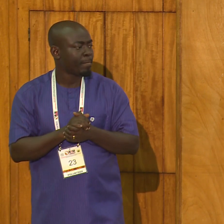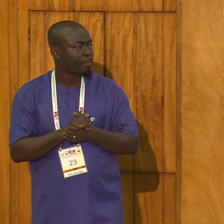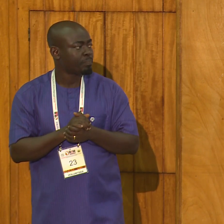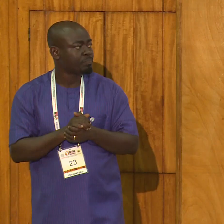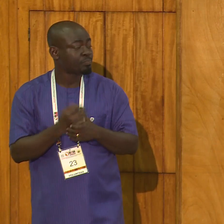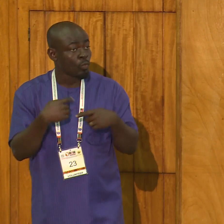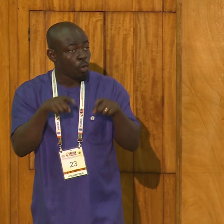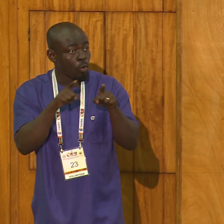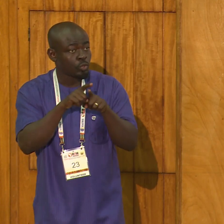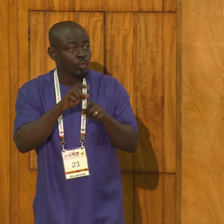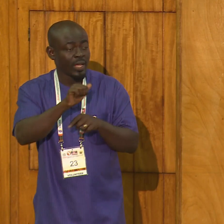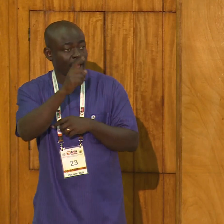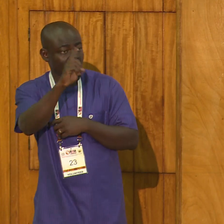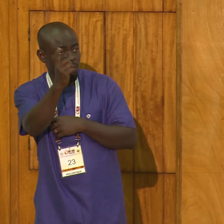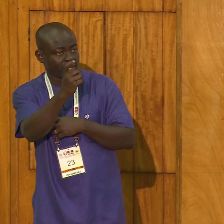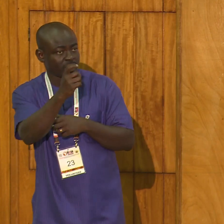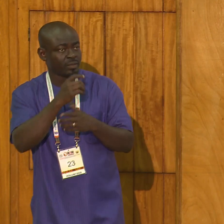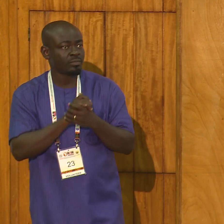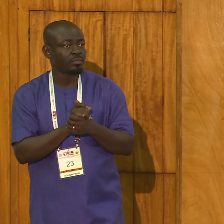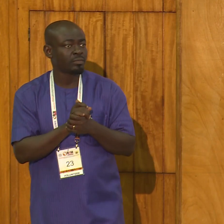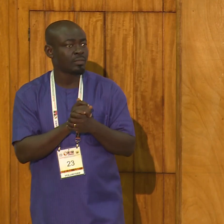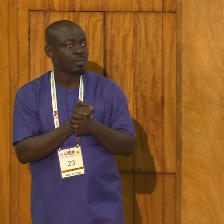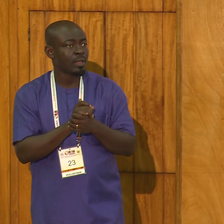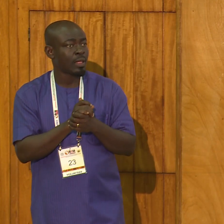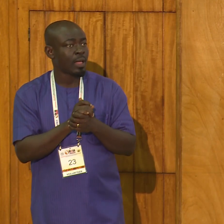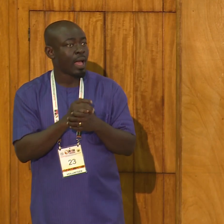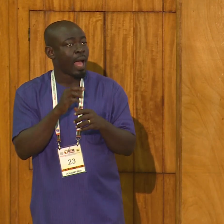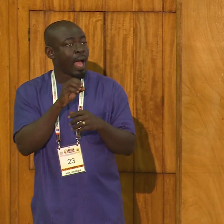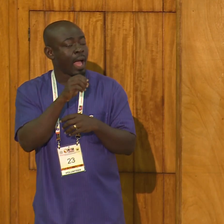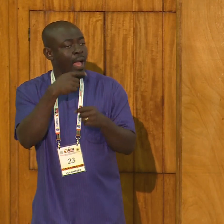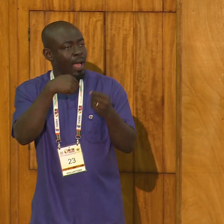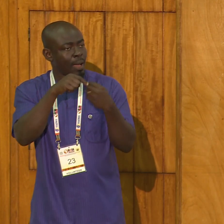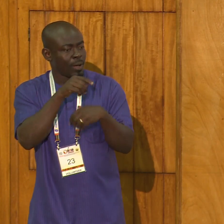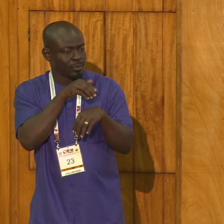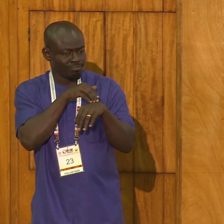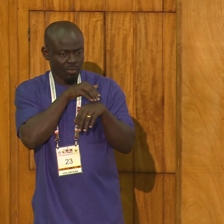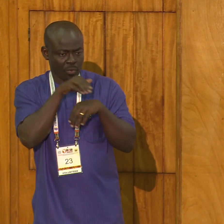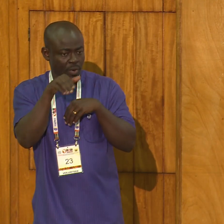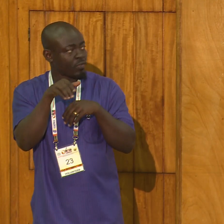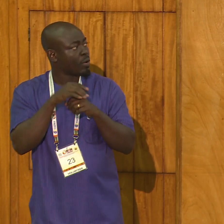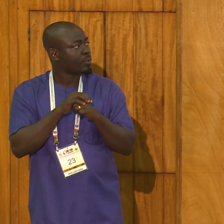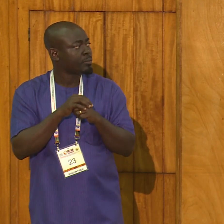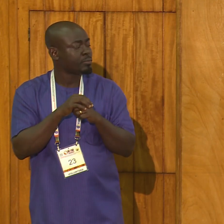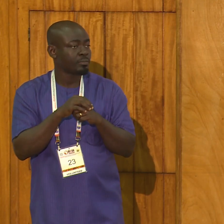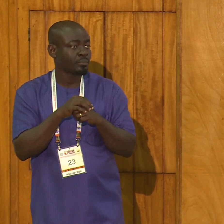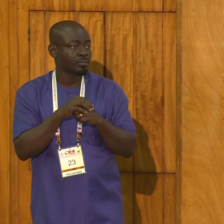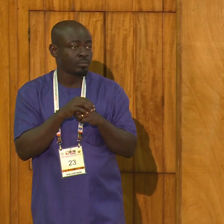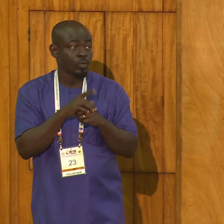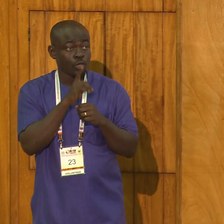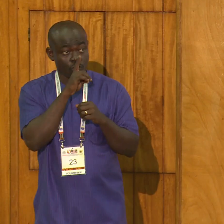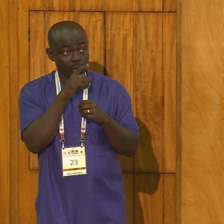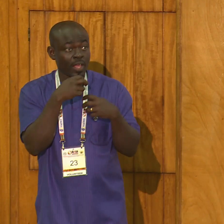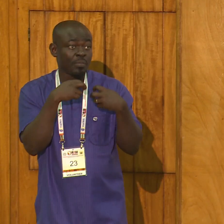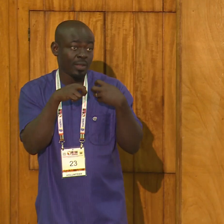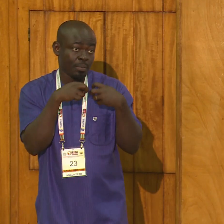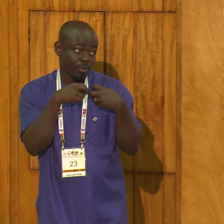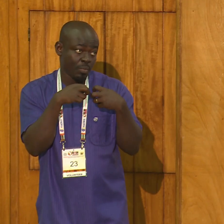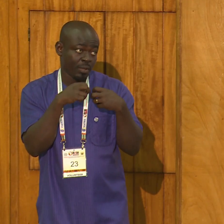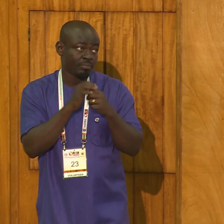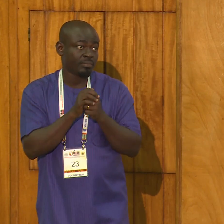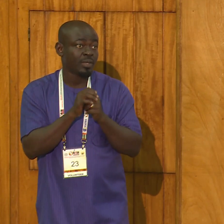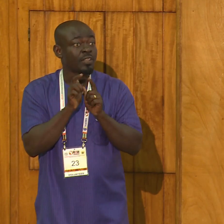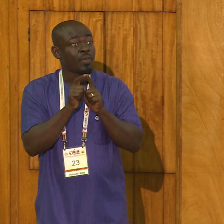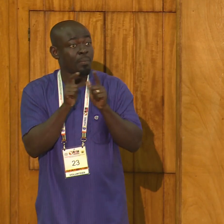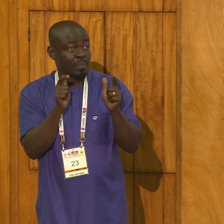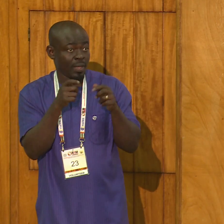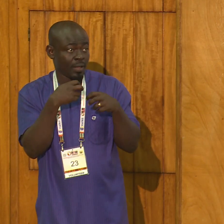Also, the other question on referrals. Yes, it is always an issue, a thorn. It's a big